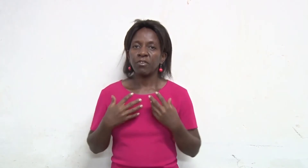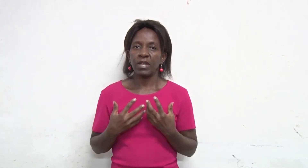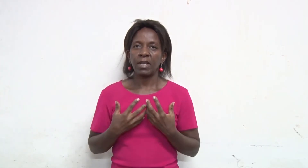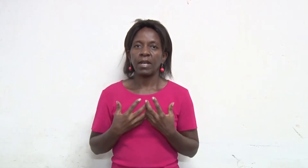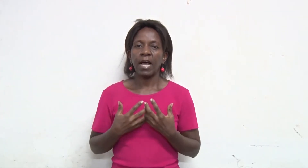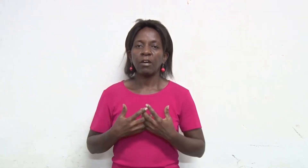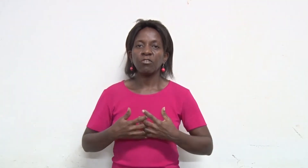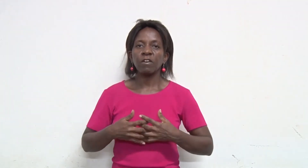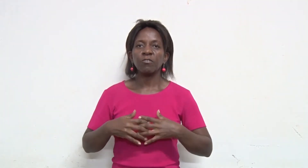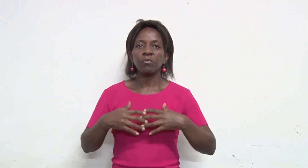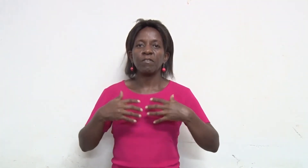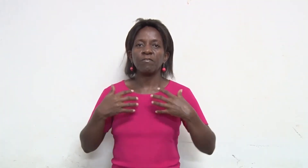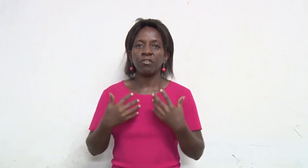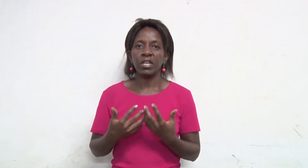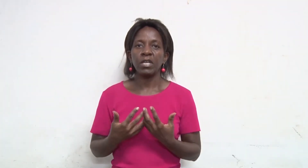free. Allow yourself to be free